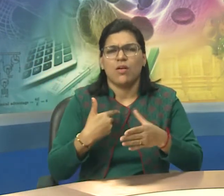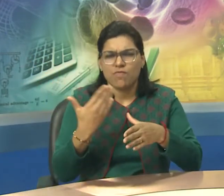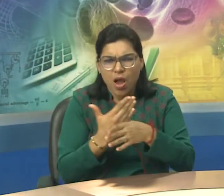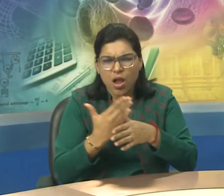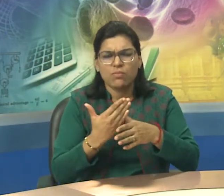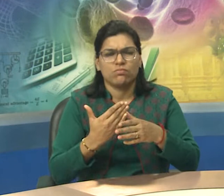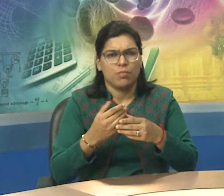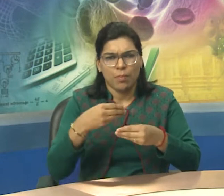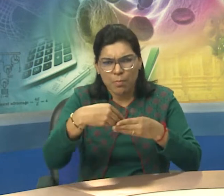increases.